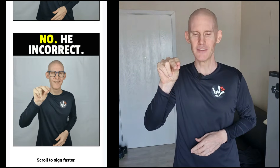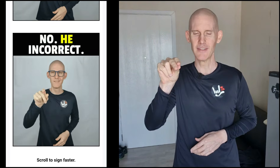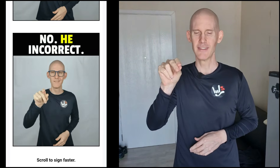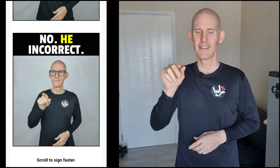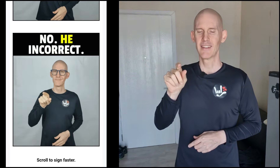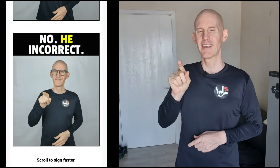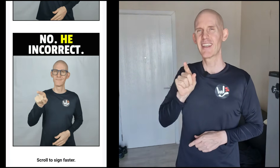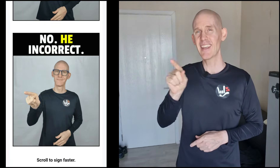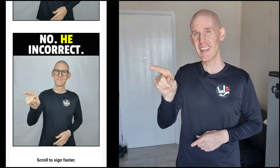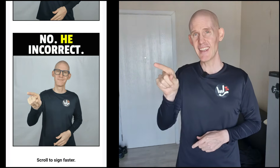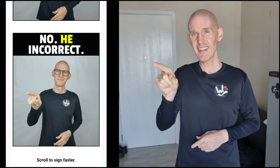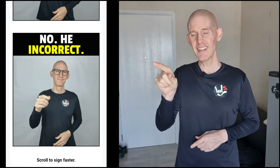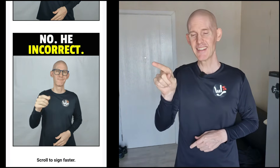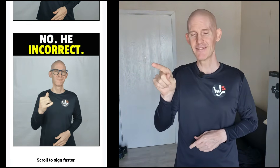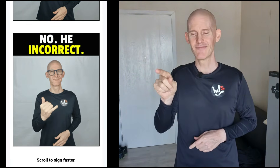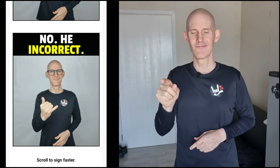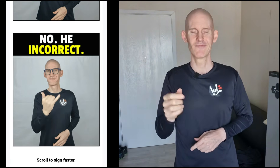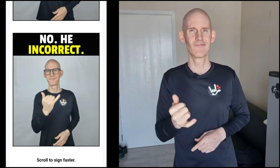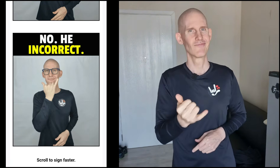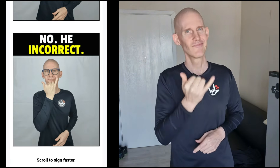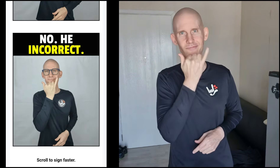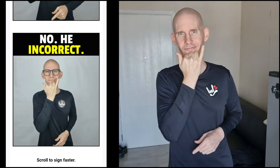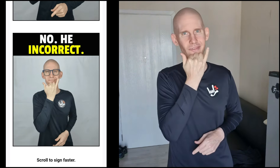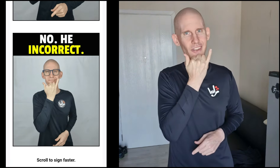No, he